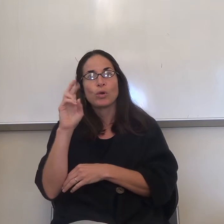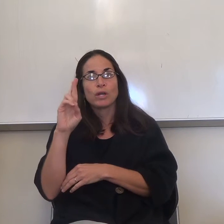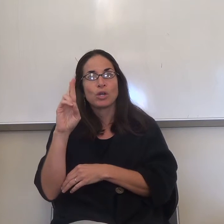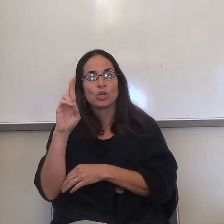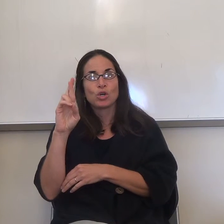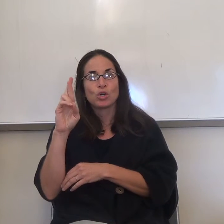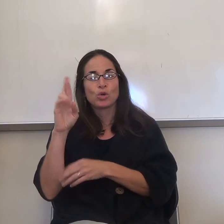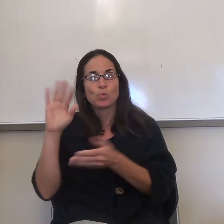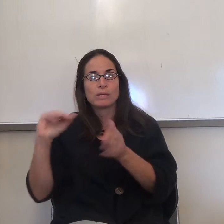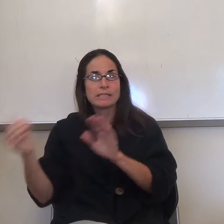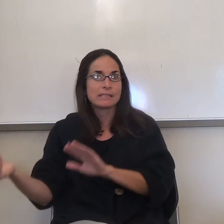viewed as